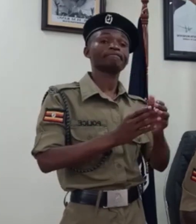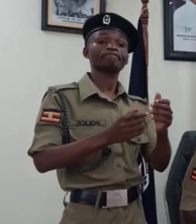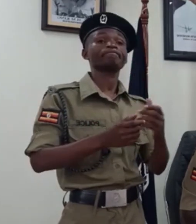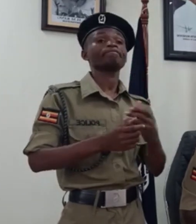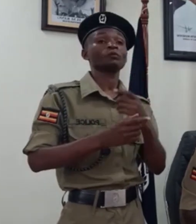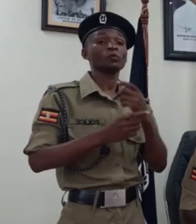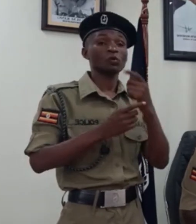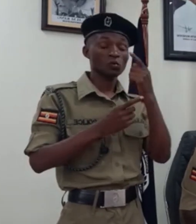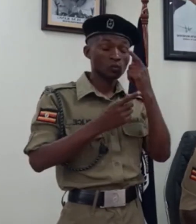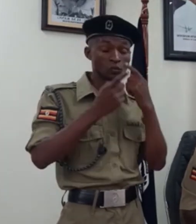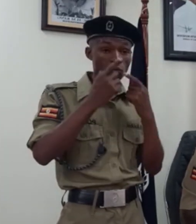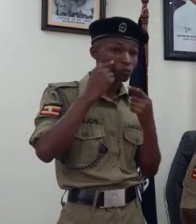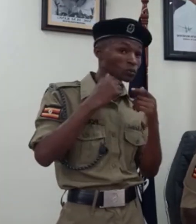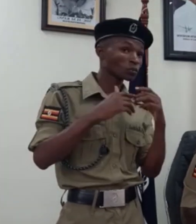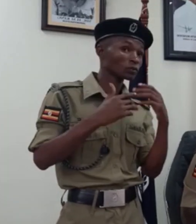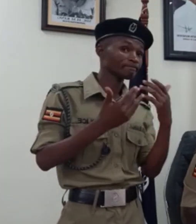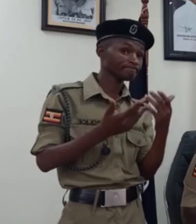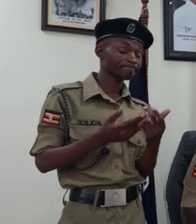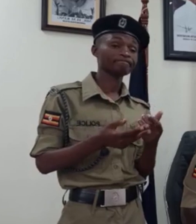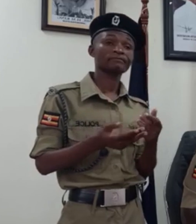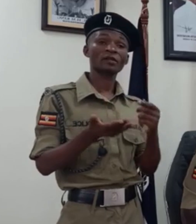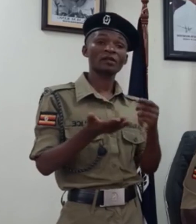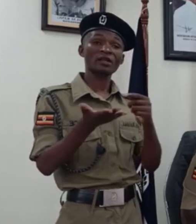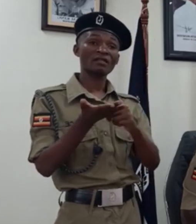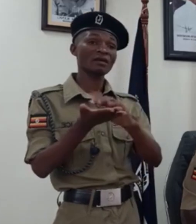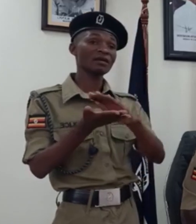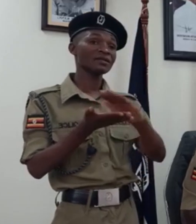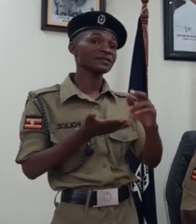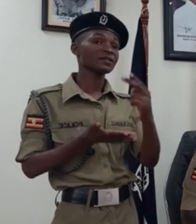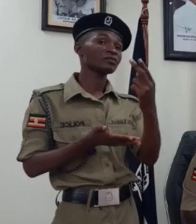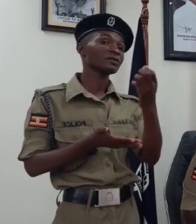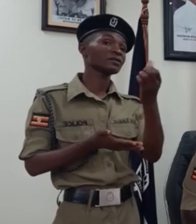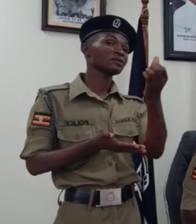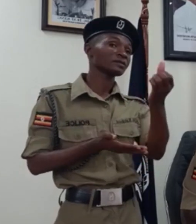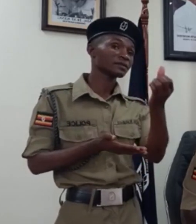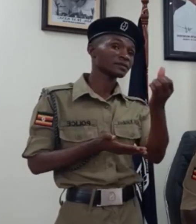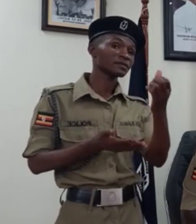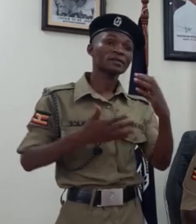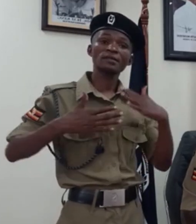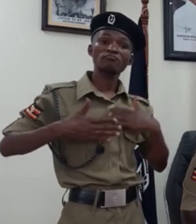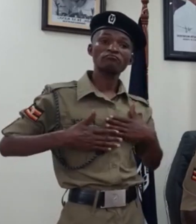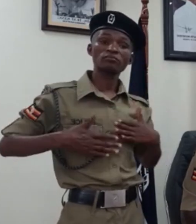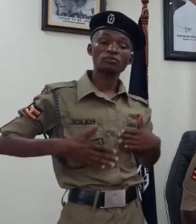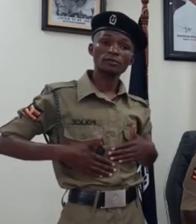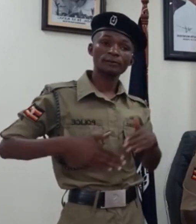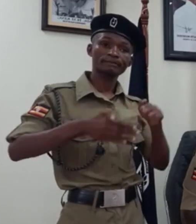ekira gye tugenda okweyongera okusabira